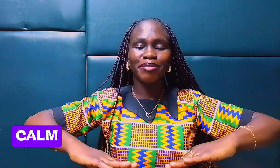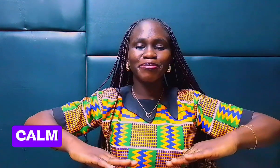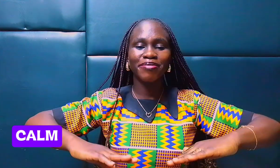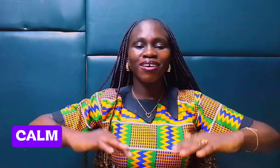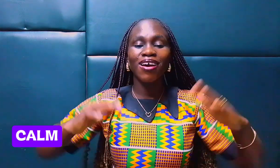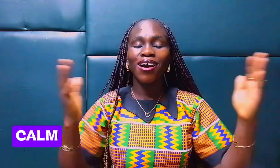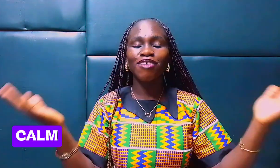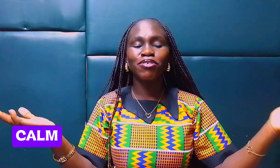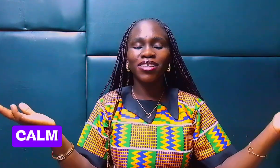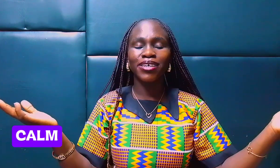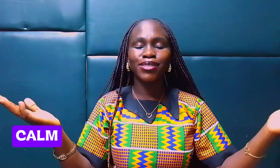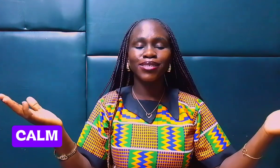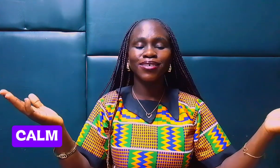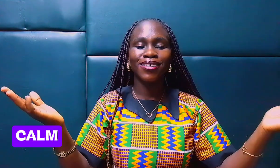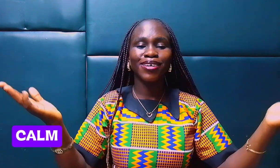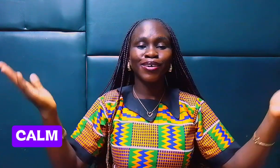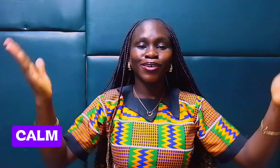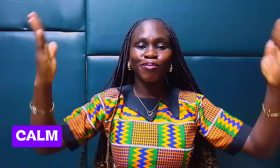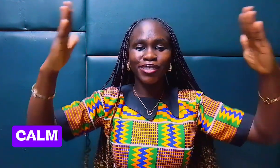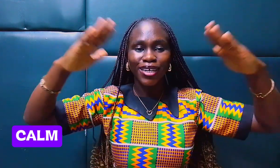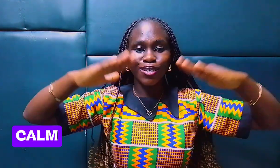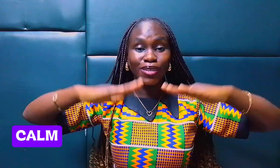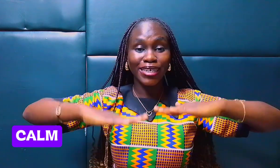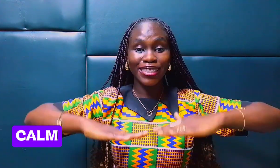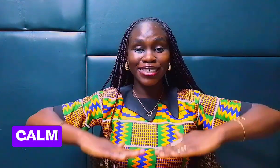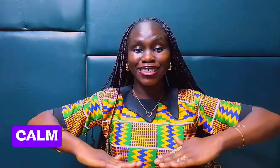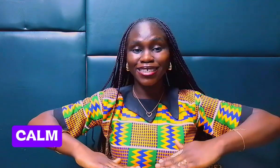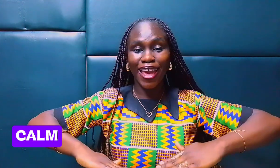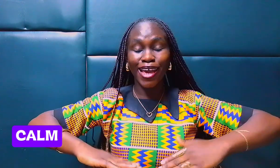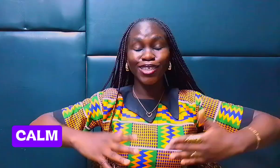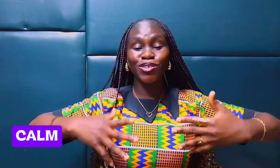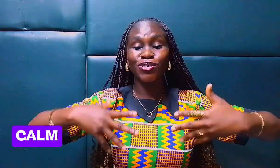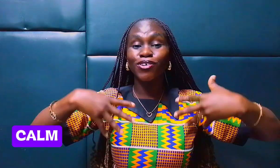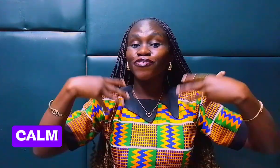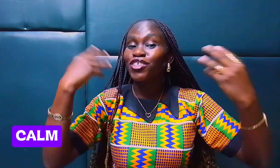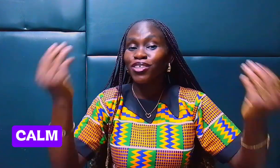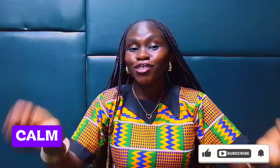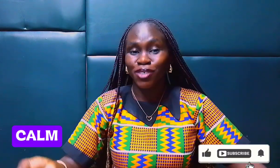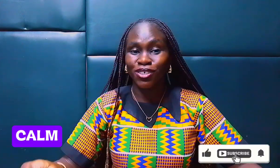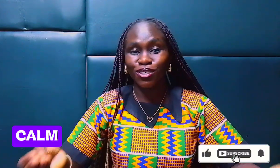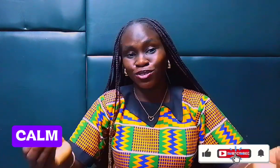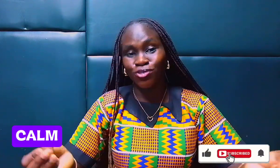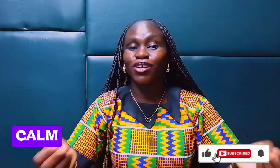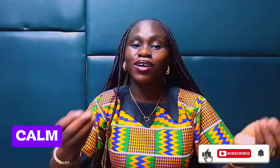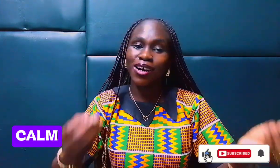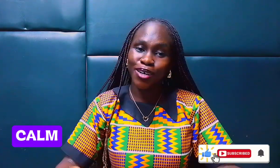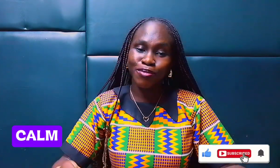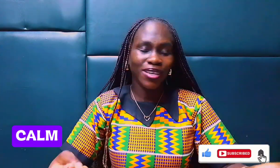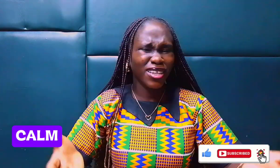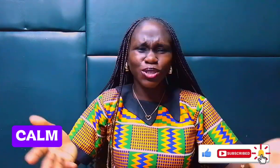calm. Have both hands coming down like this, and your facial expression has to show that you're calm, like